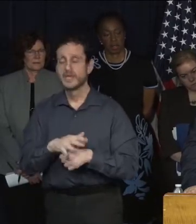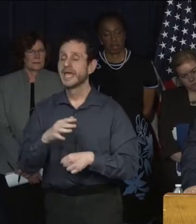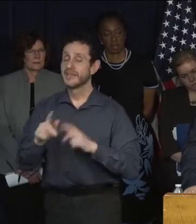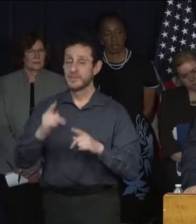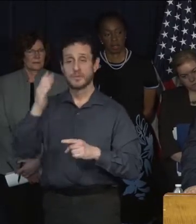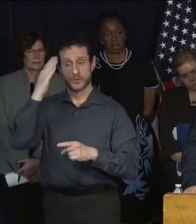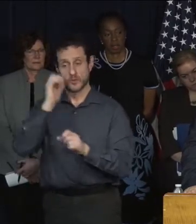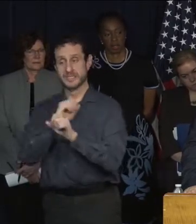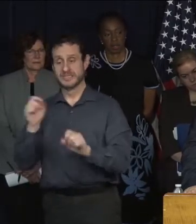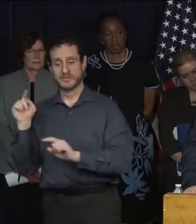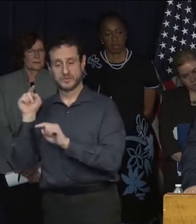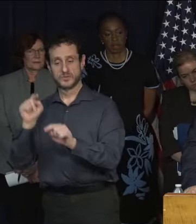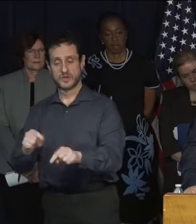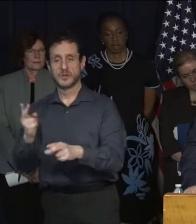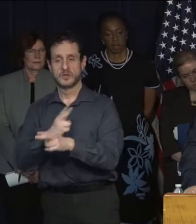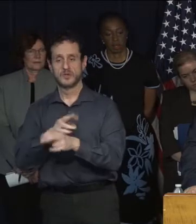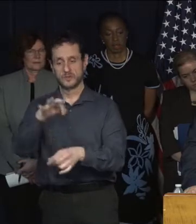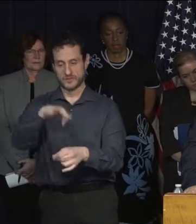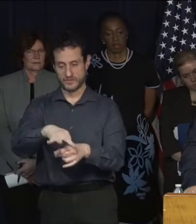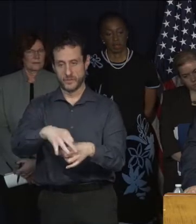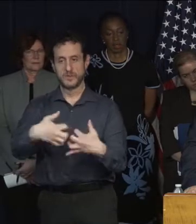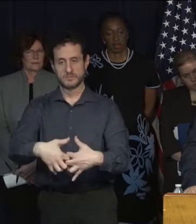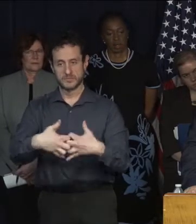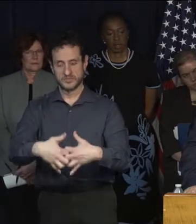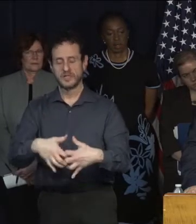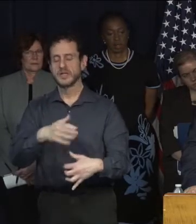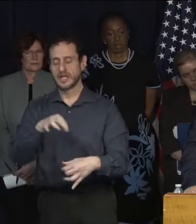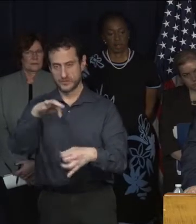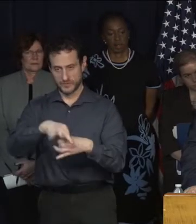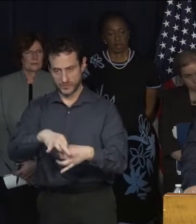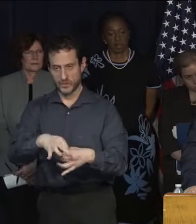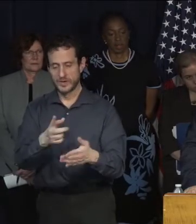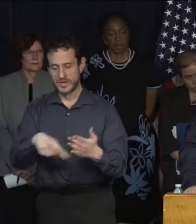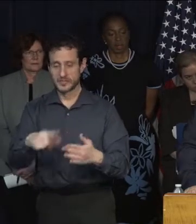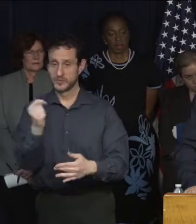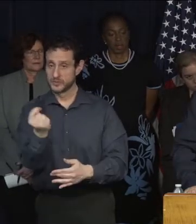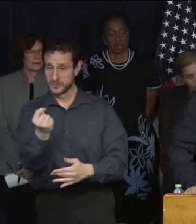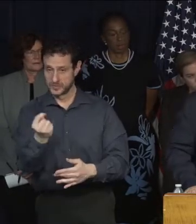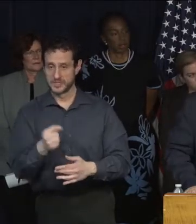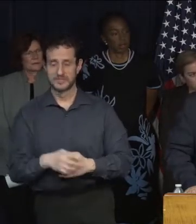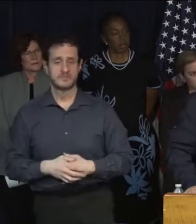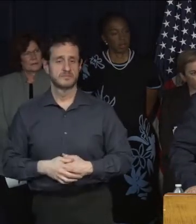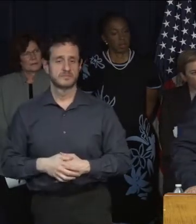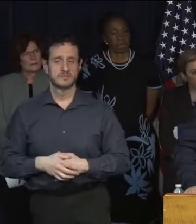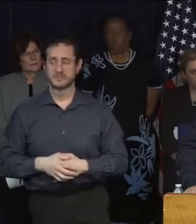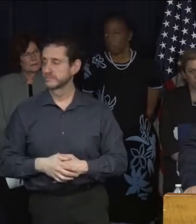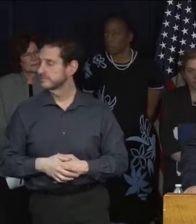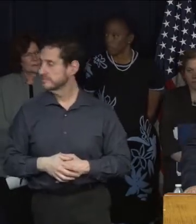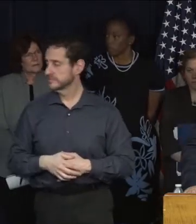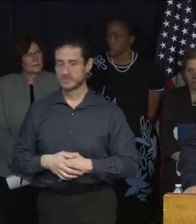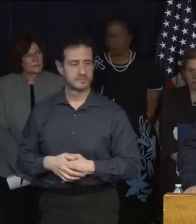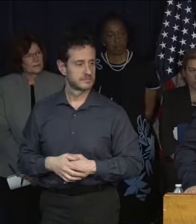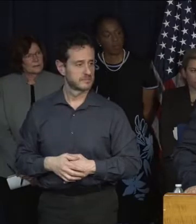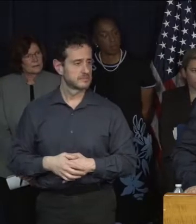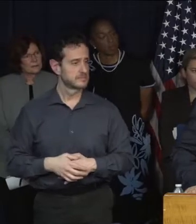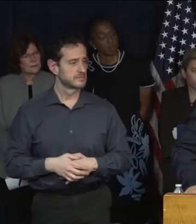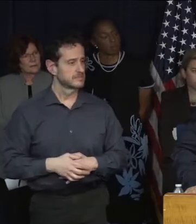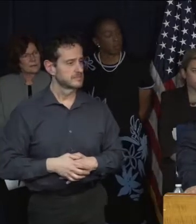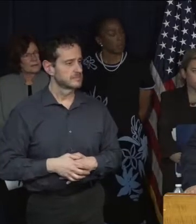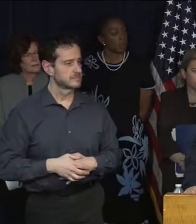safe to come and use a voting machine and to vote next Tuesday, a week from Tuesday. Last question.